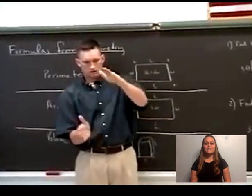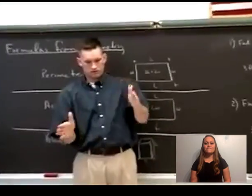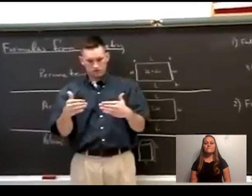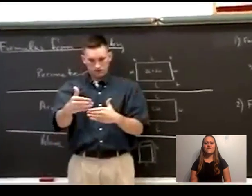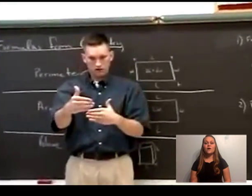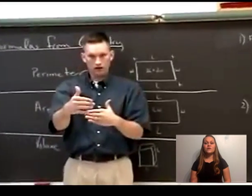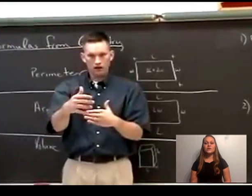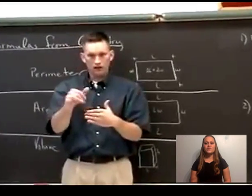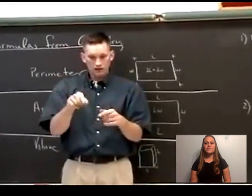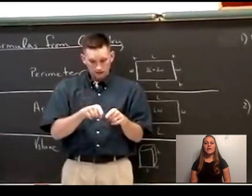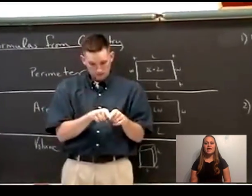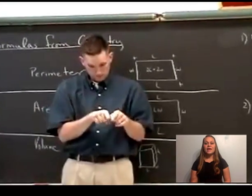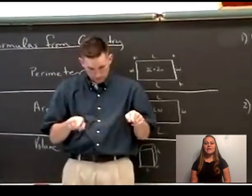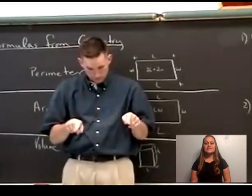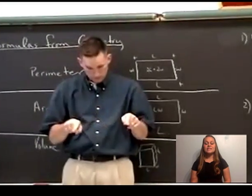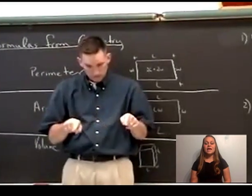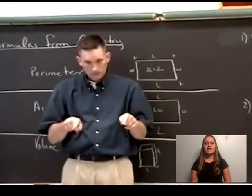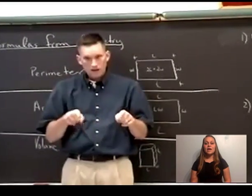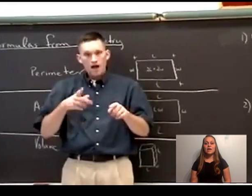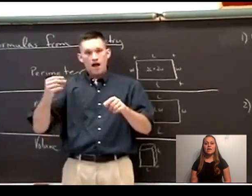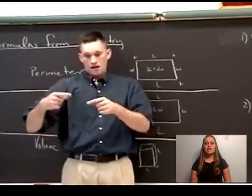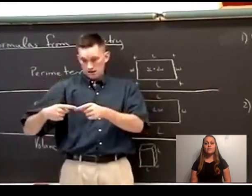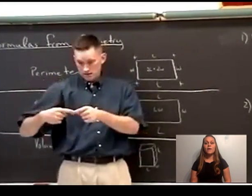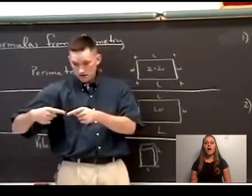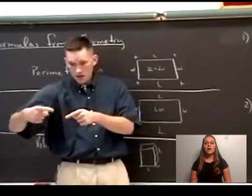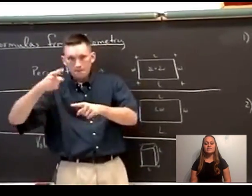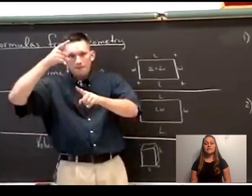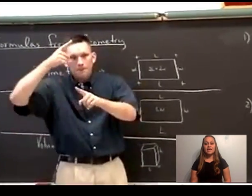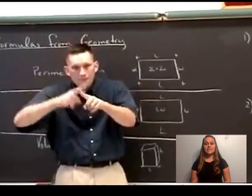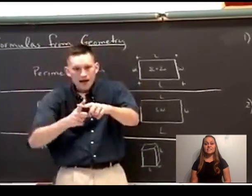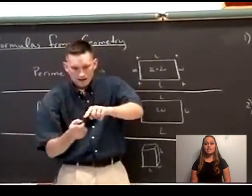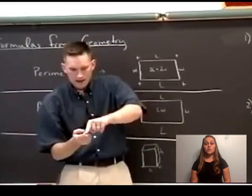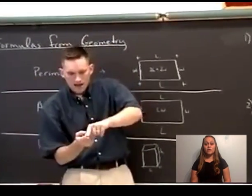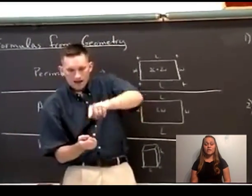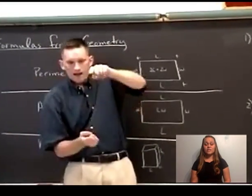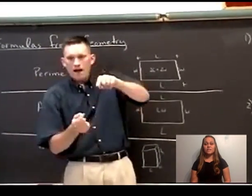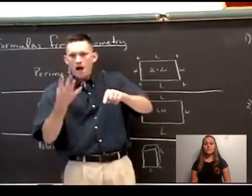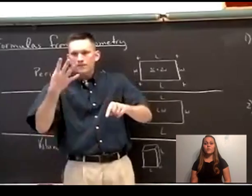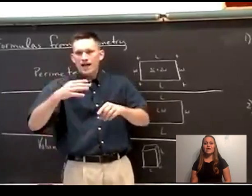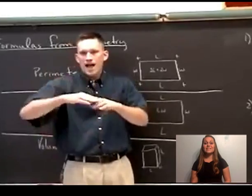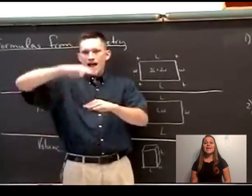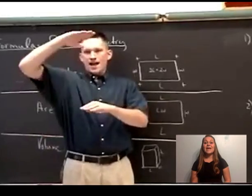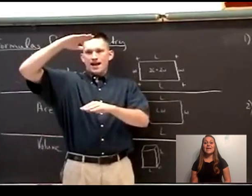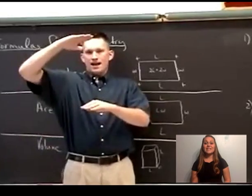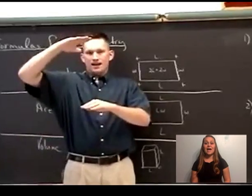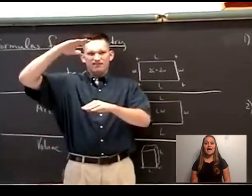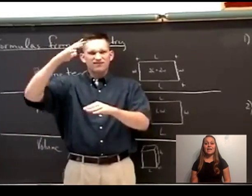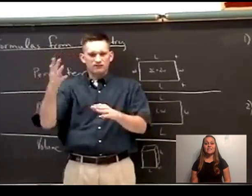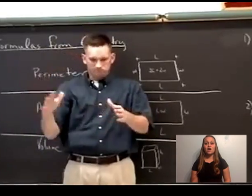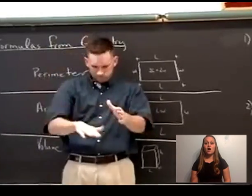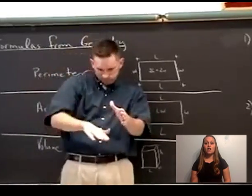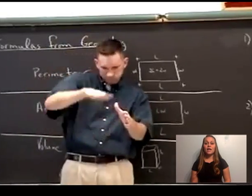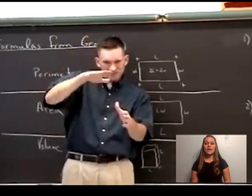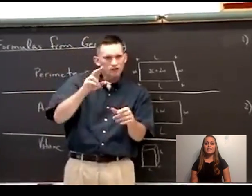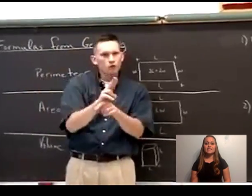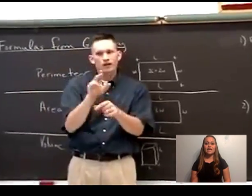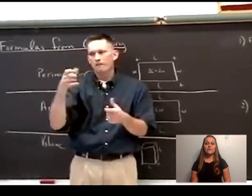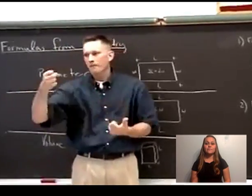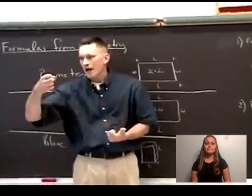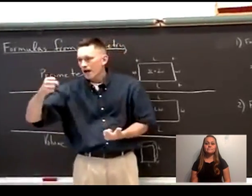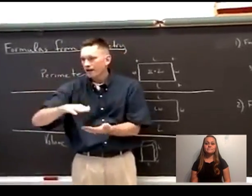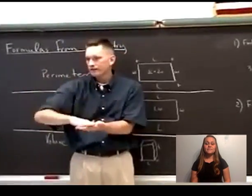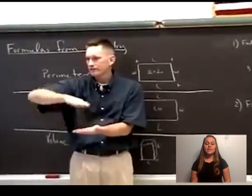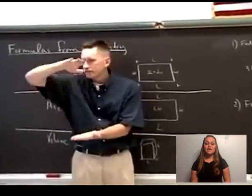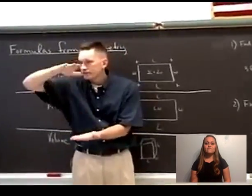Right. Volume is like in a box. It's the length, the width, and the height all added